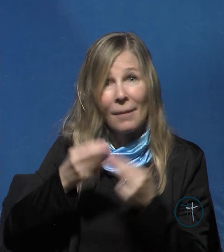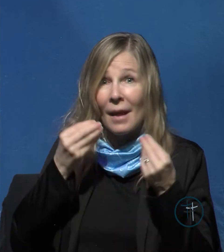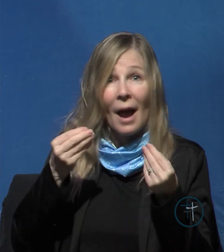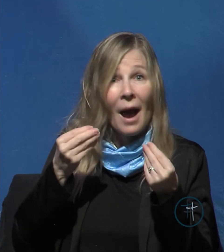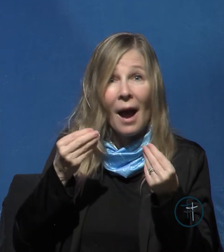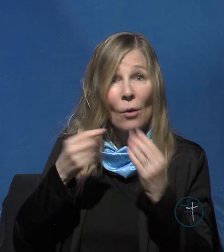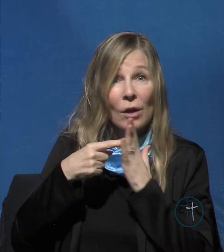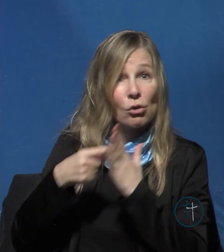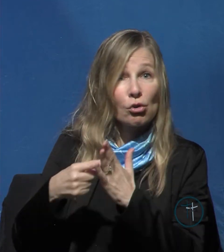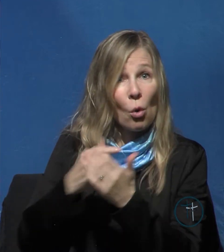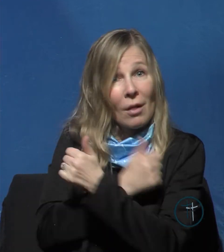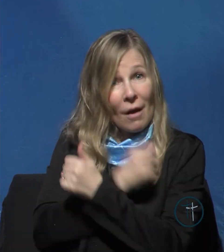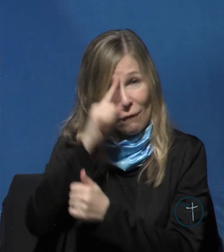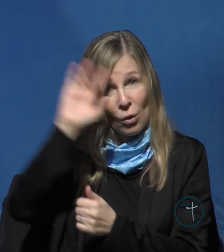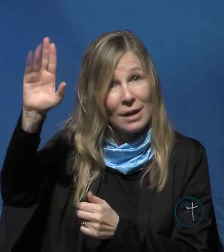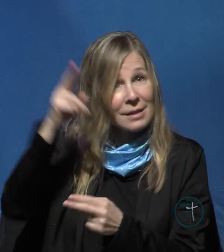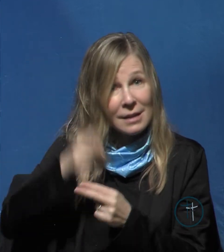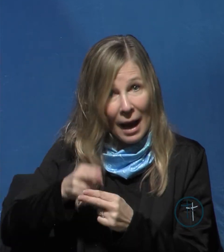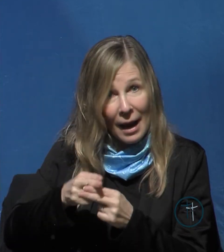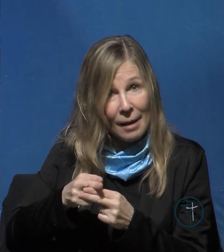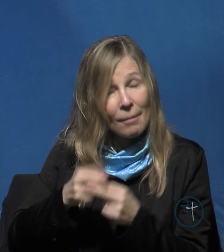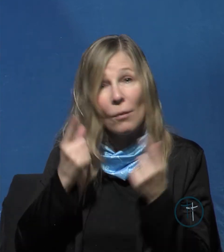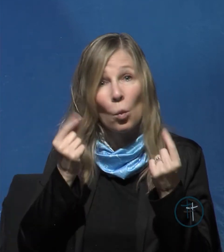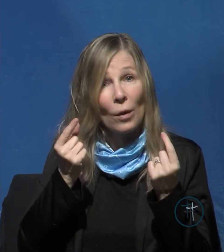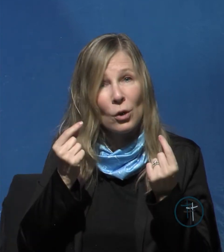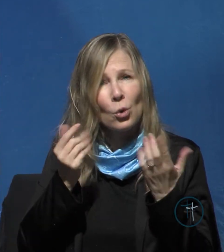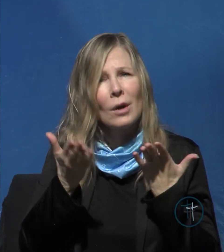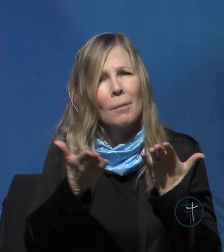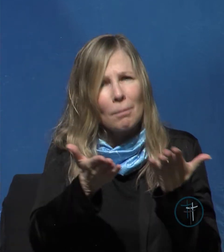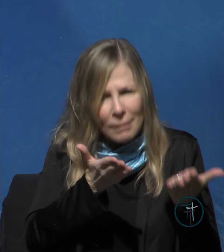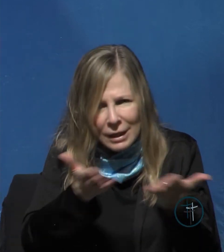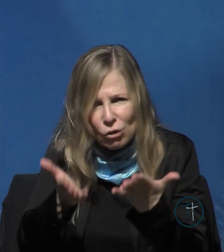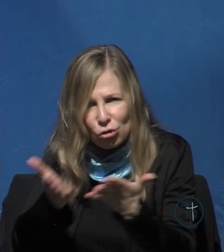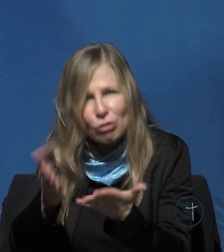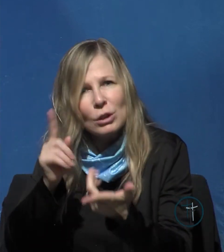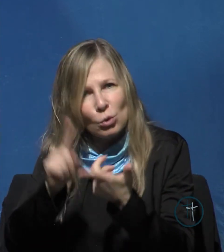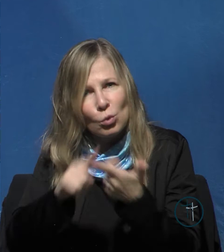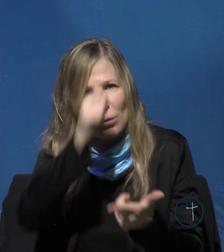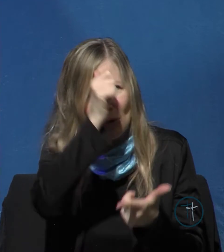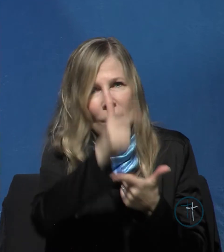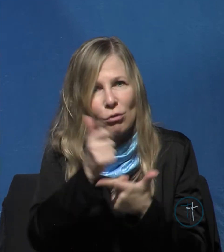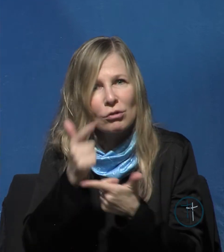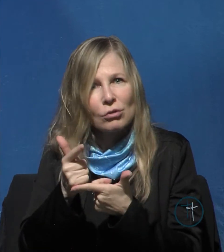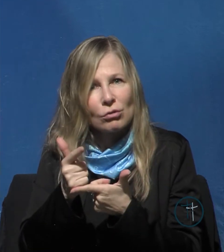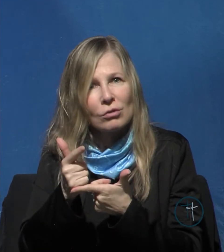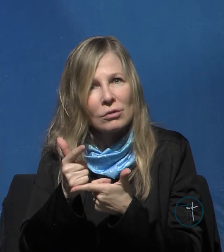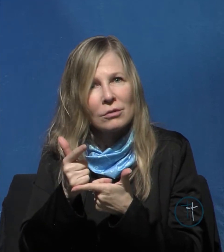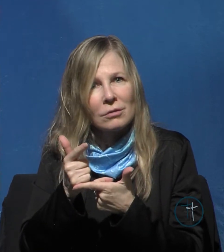his name? In having ministered and in still ministering to the saints.